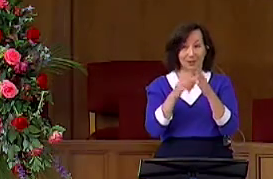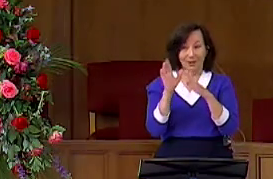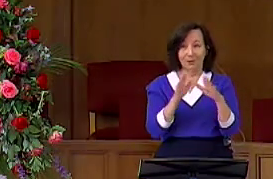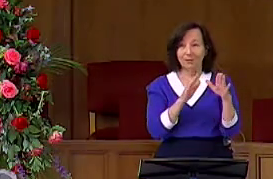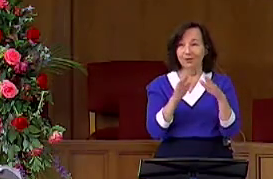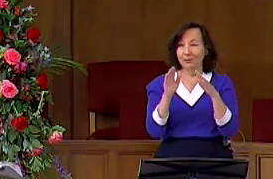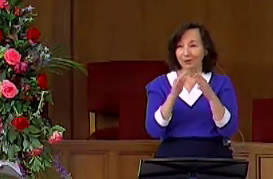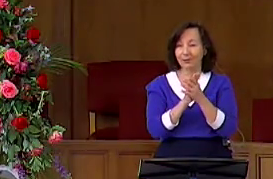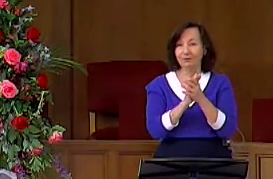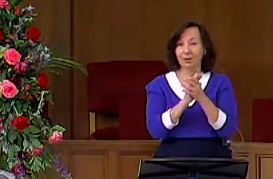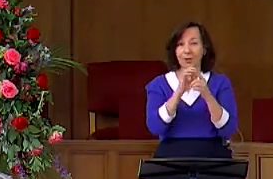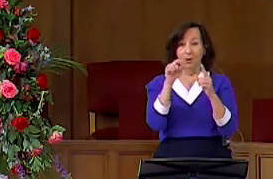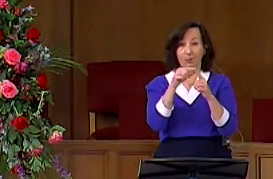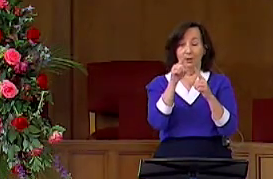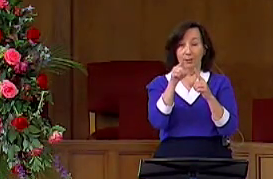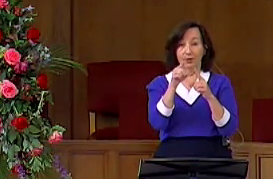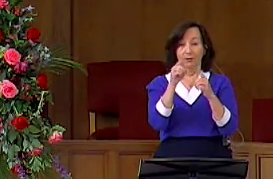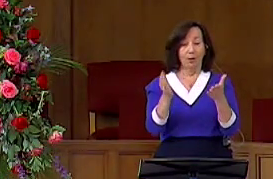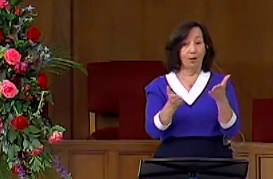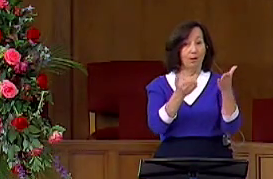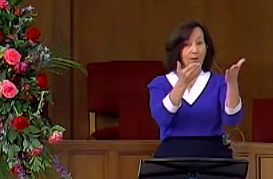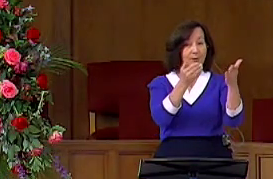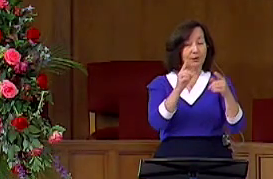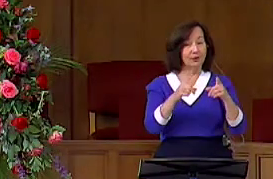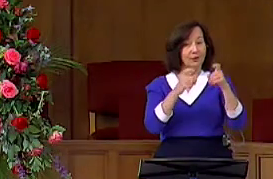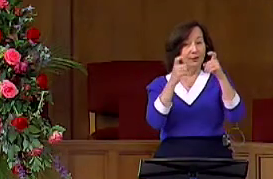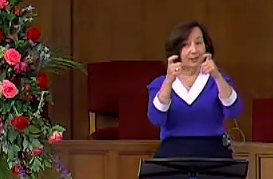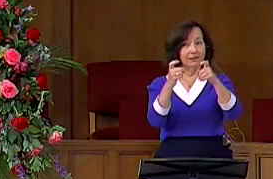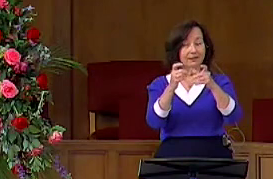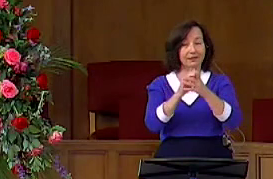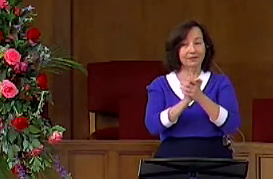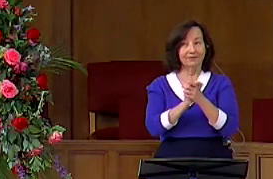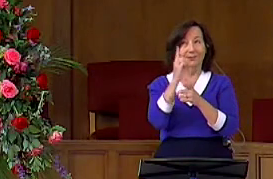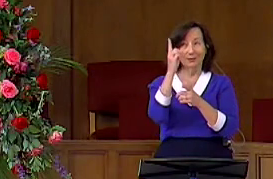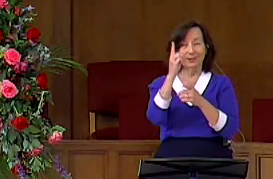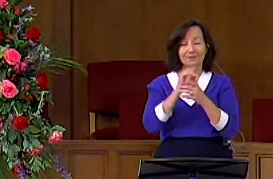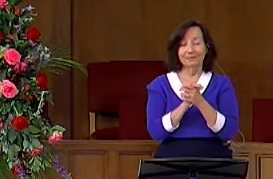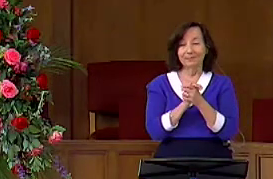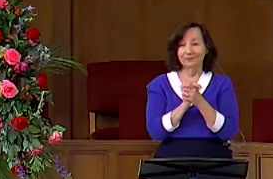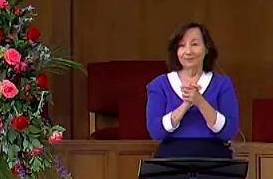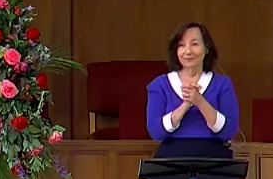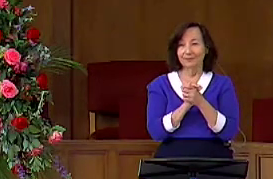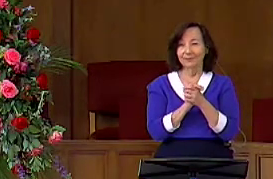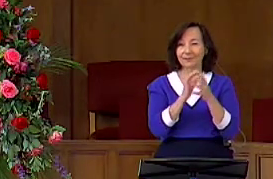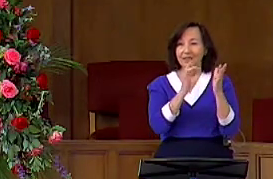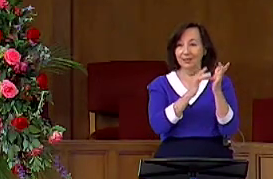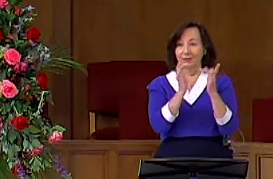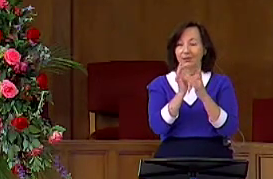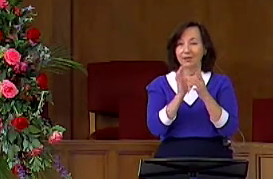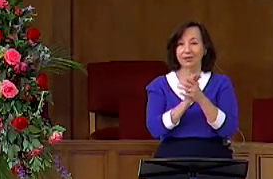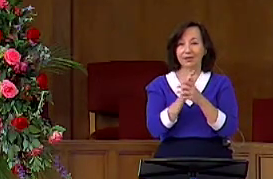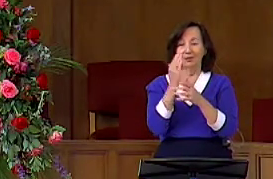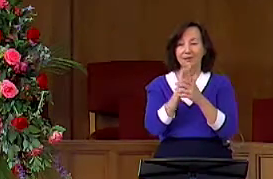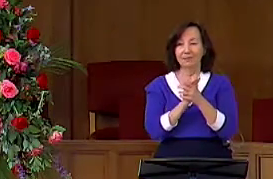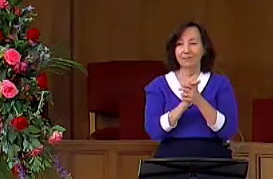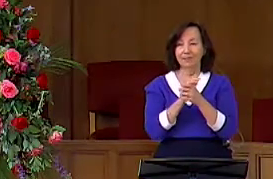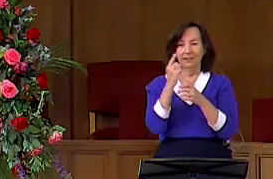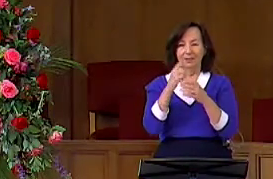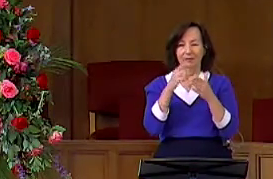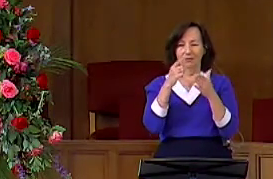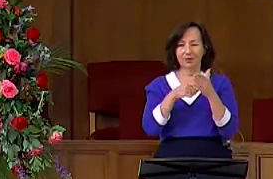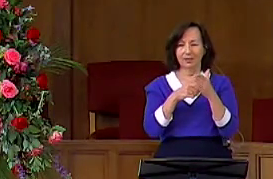do when you offer your gift to him. Jesus already knows. I know you're thinking, what in the world he's